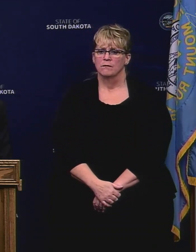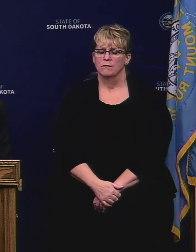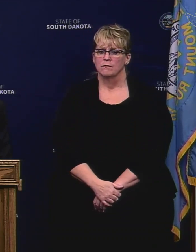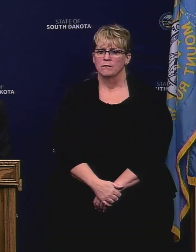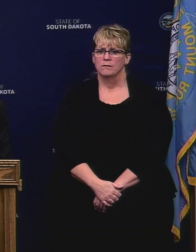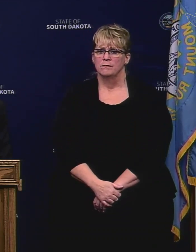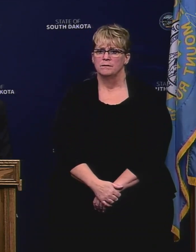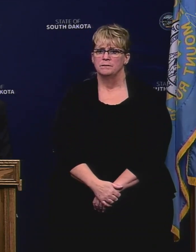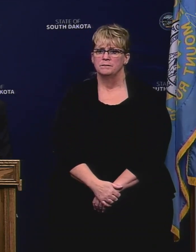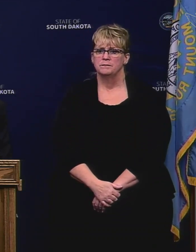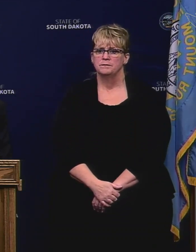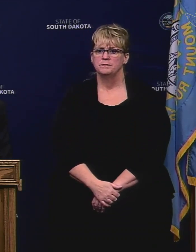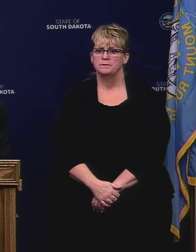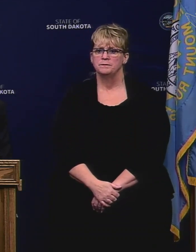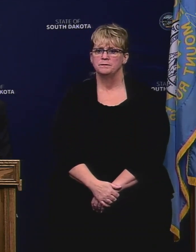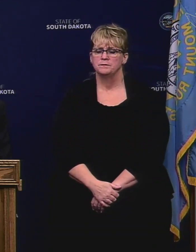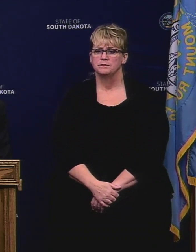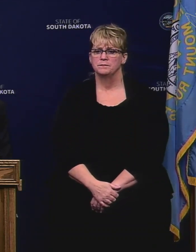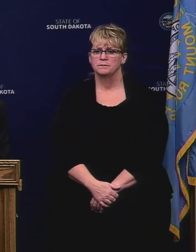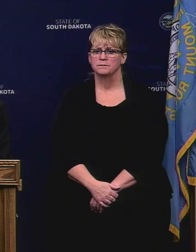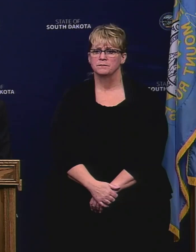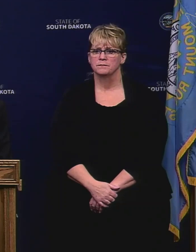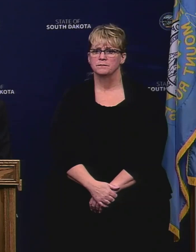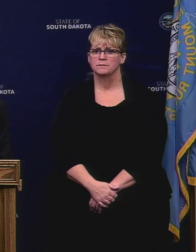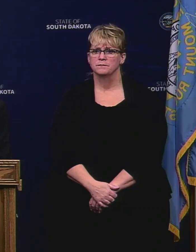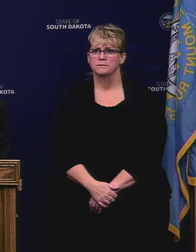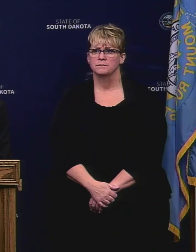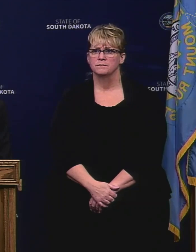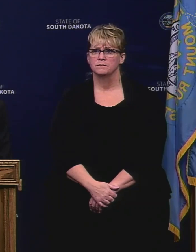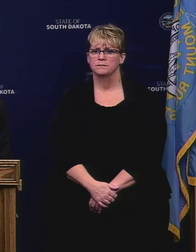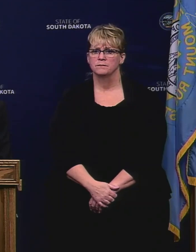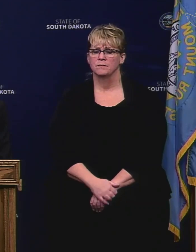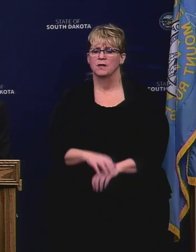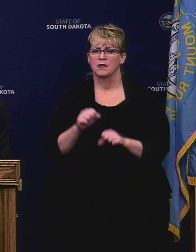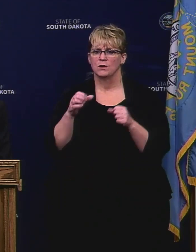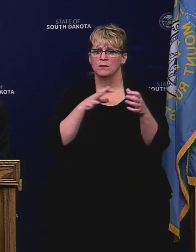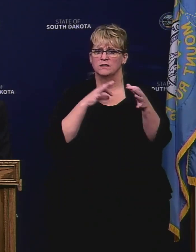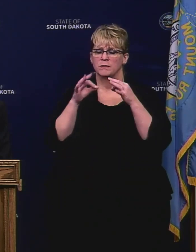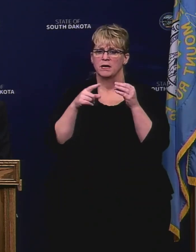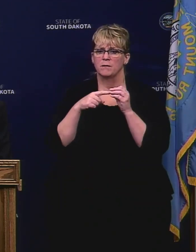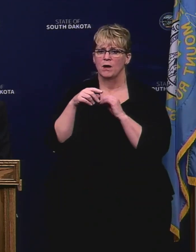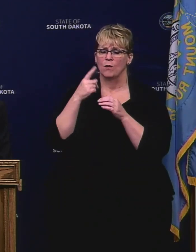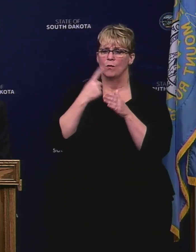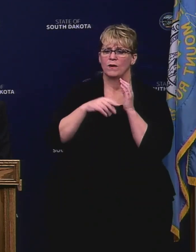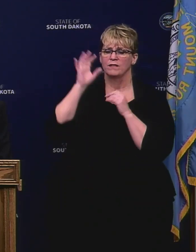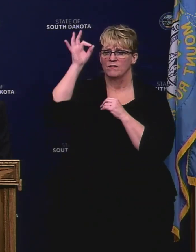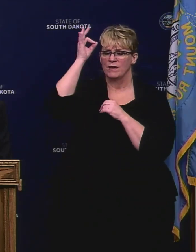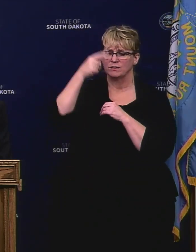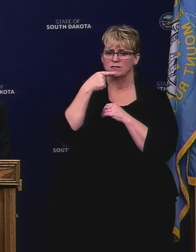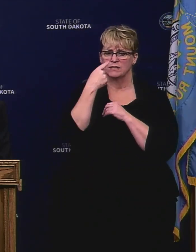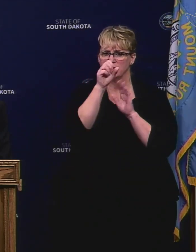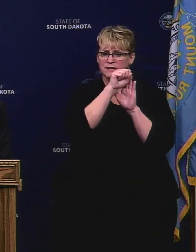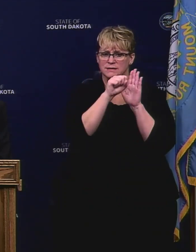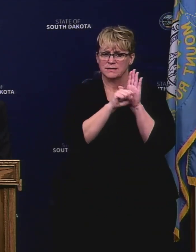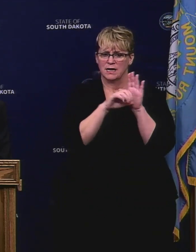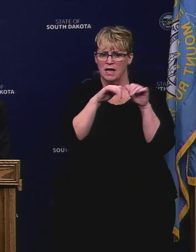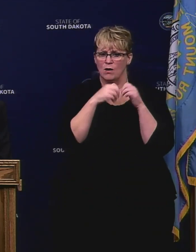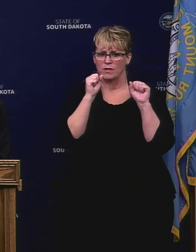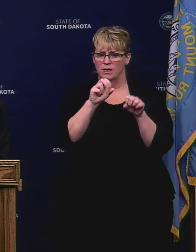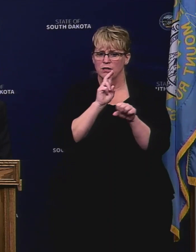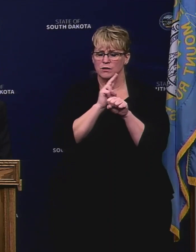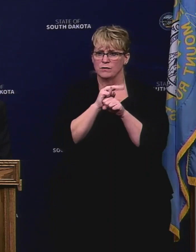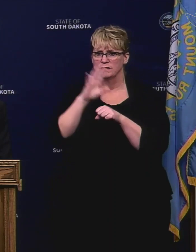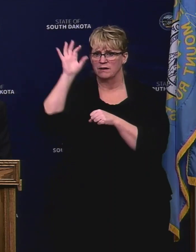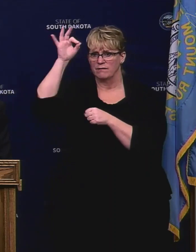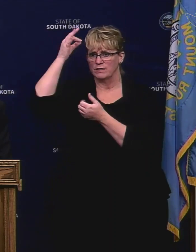about, I guess, how you see what the feds are telling the state and how they can use the federal